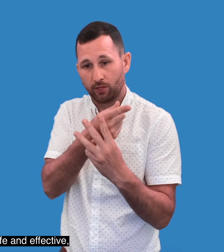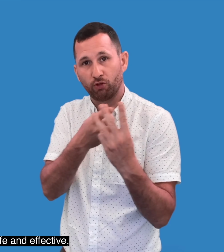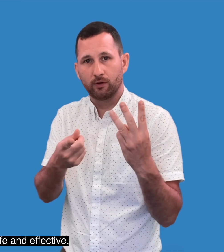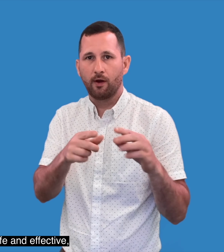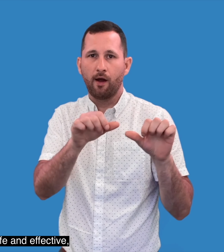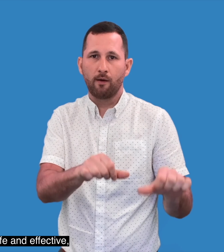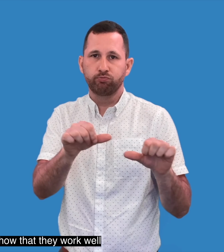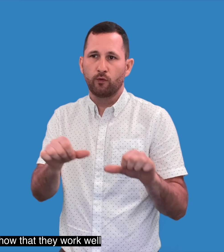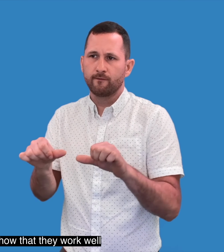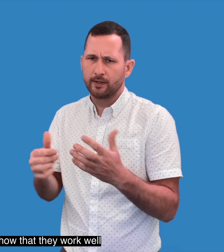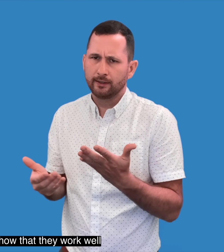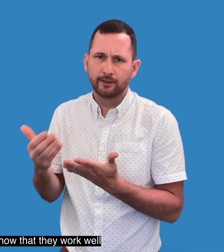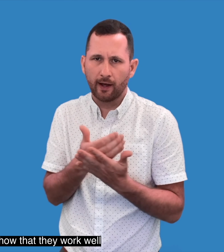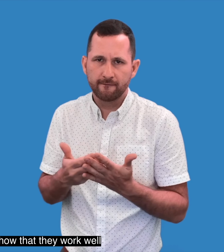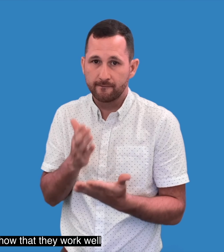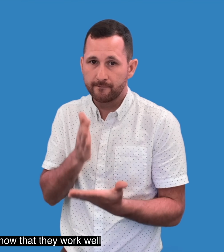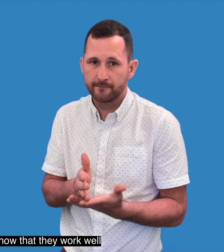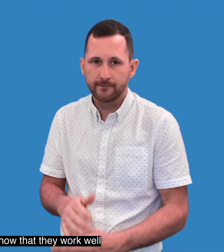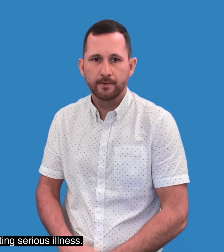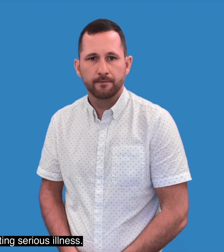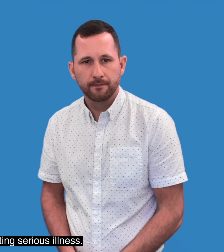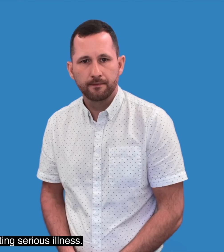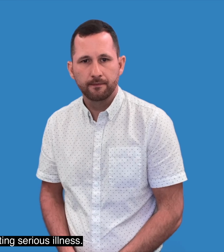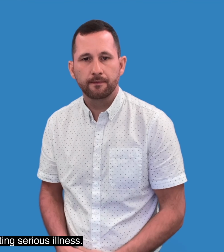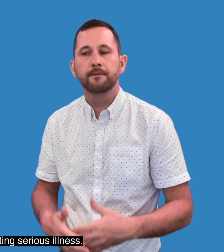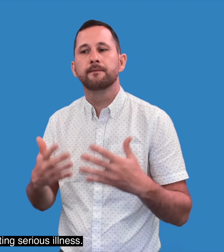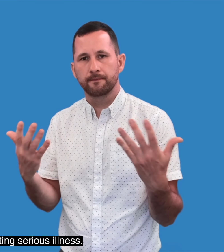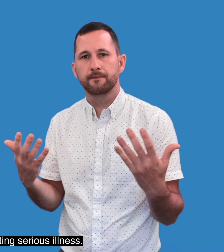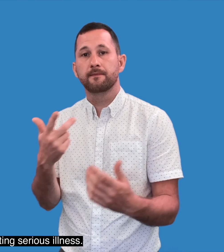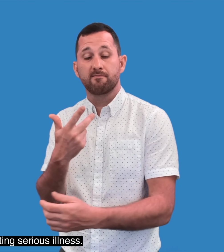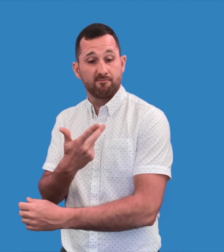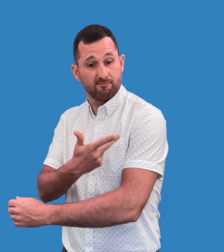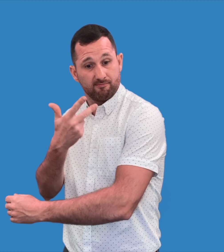effective, and studies have shown they work well in preventing serious illness.